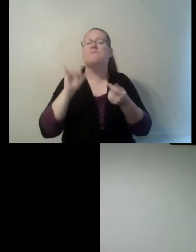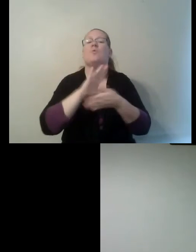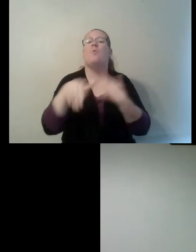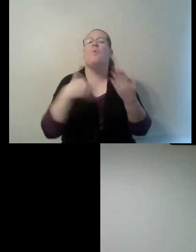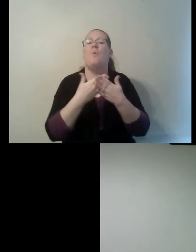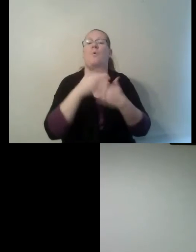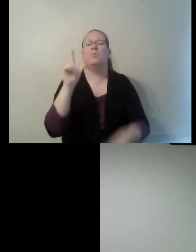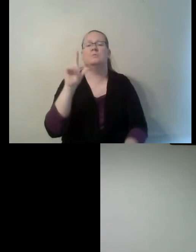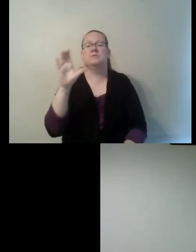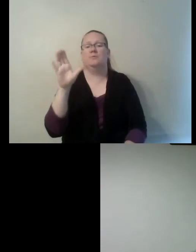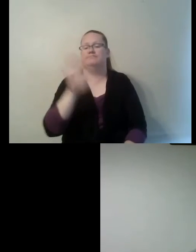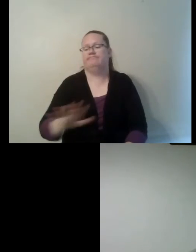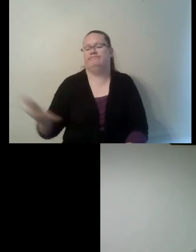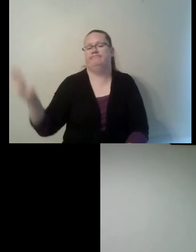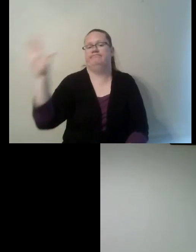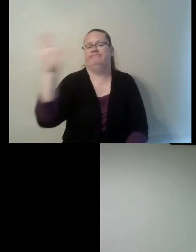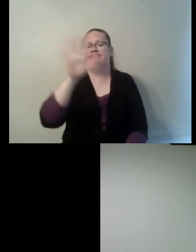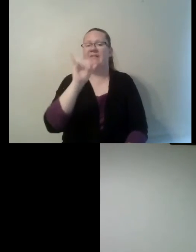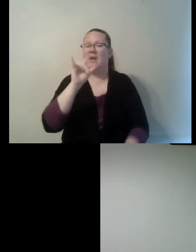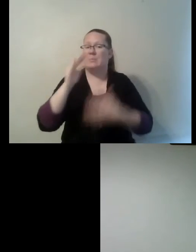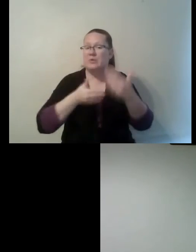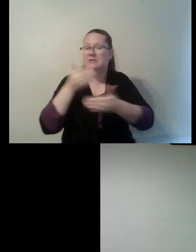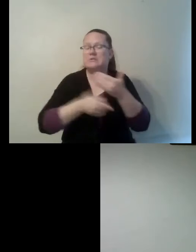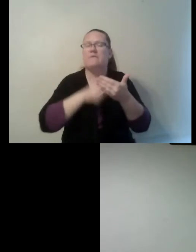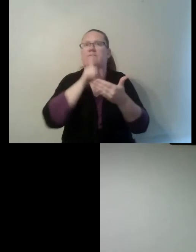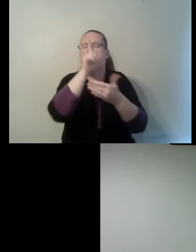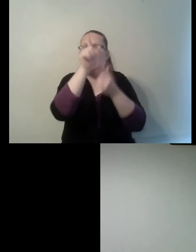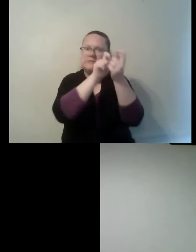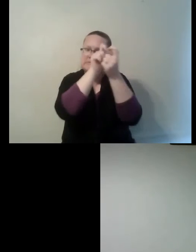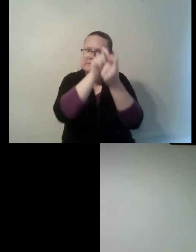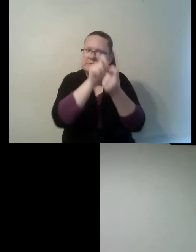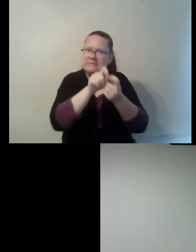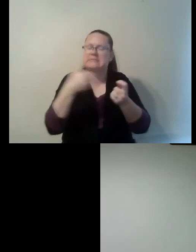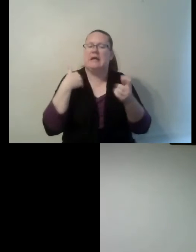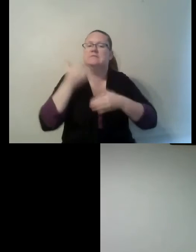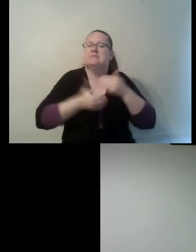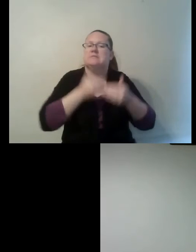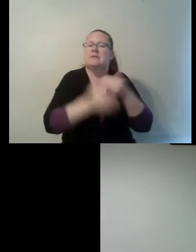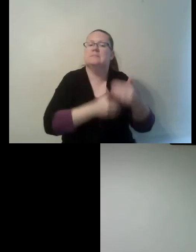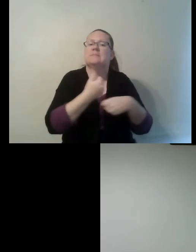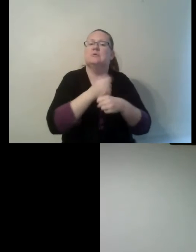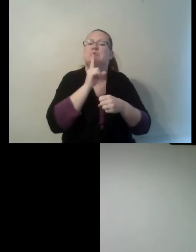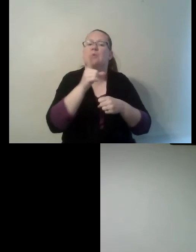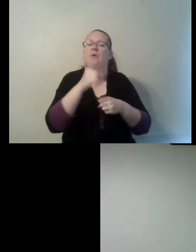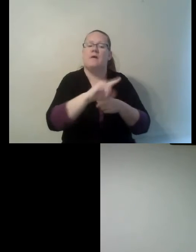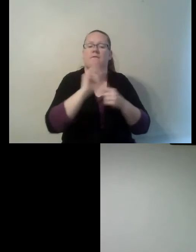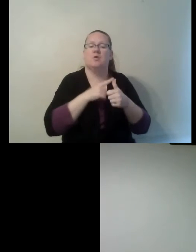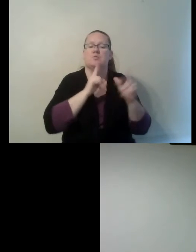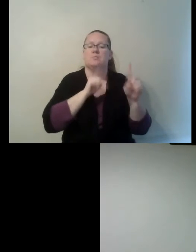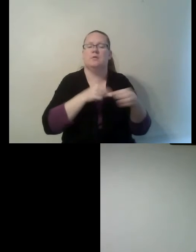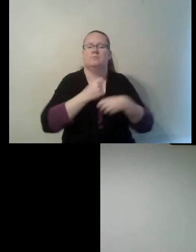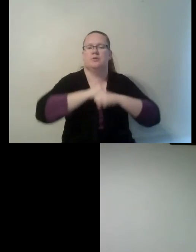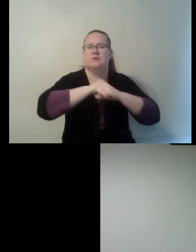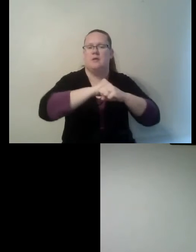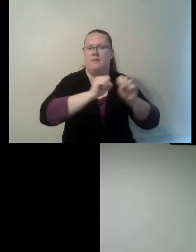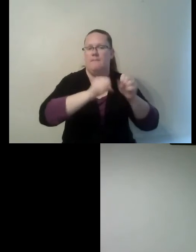process that is actually very detailed. There are steps to make sure that our first responders are protected as much as possible under the conditions